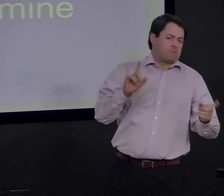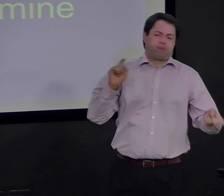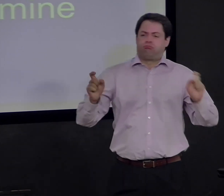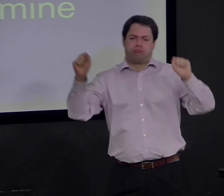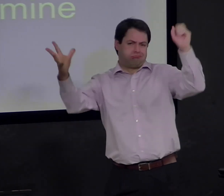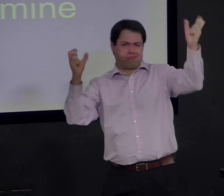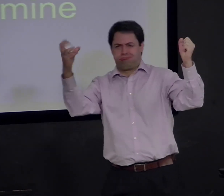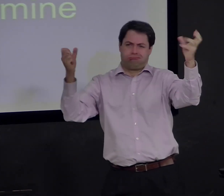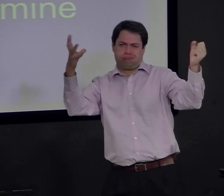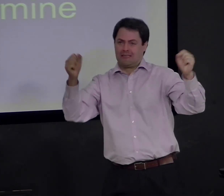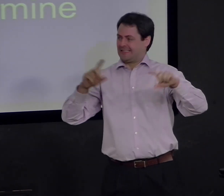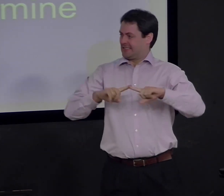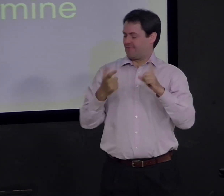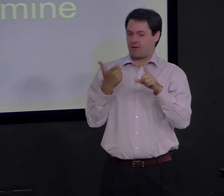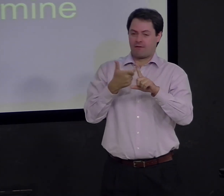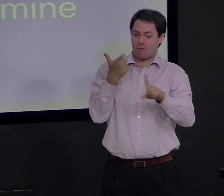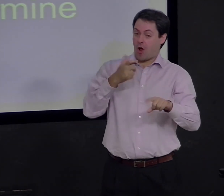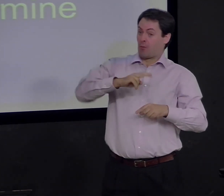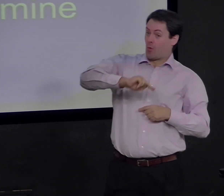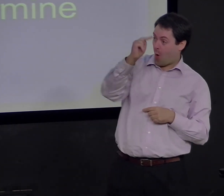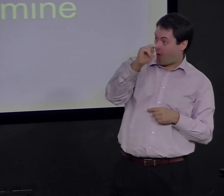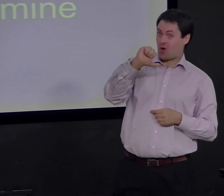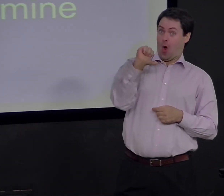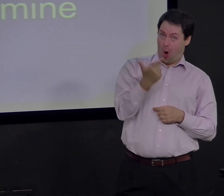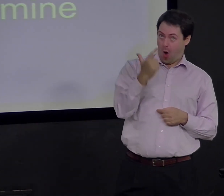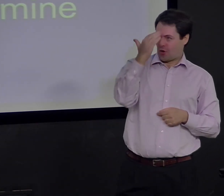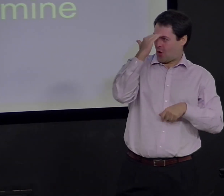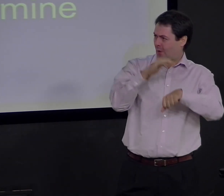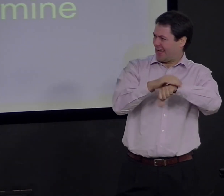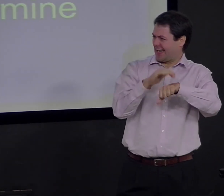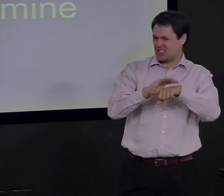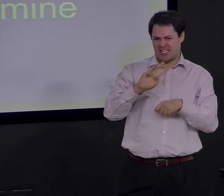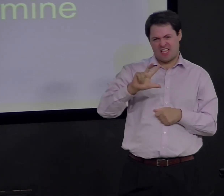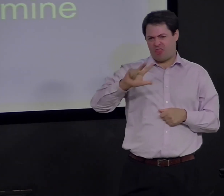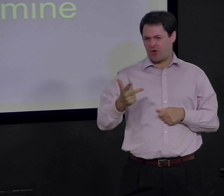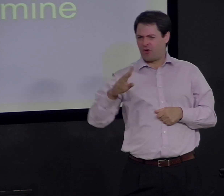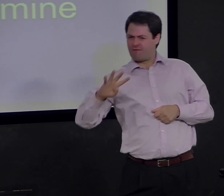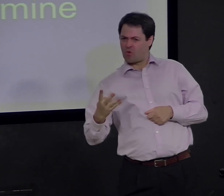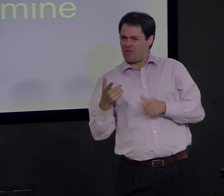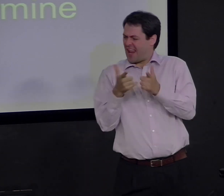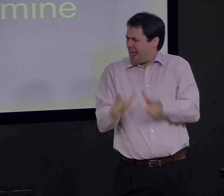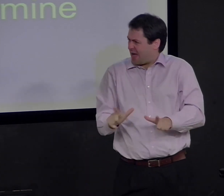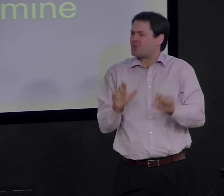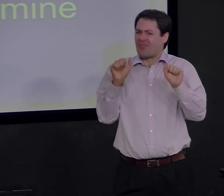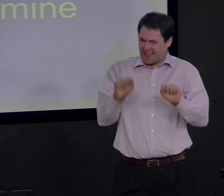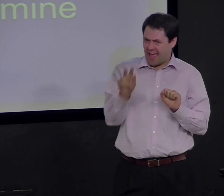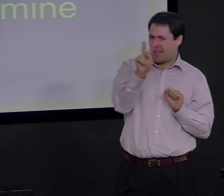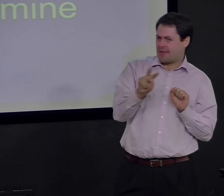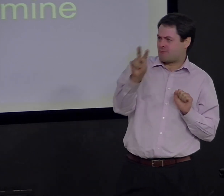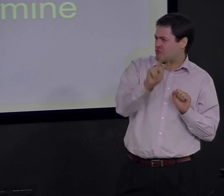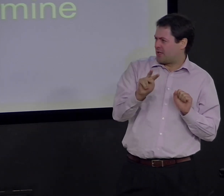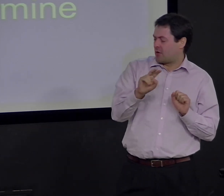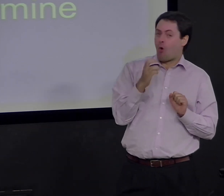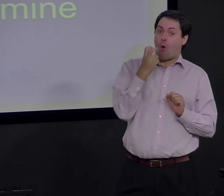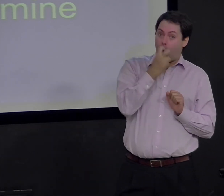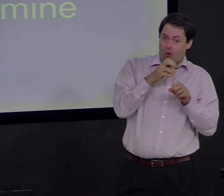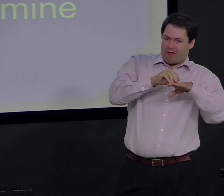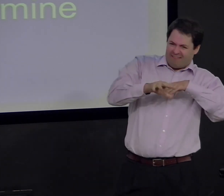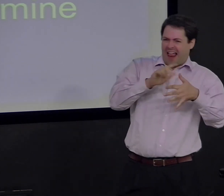pardon the interpreter, I need to know about that person's history in the moment. Right, so if they are from Europe and they know